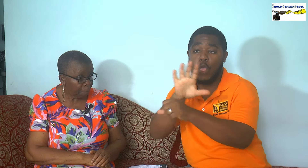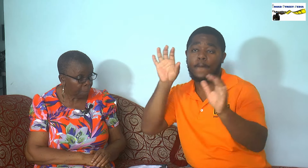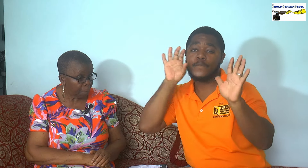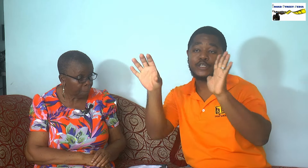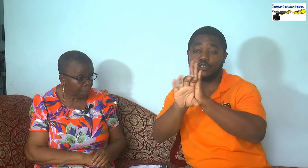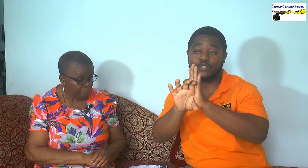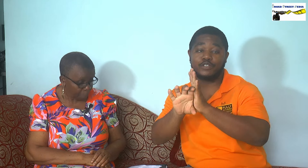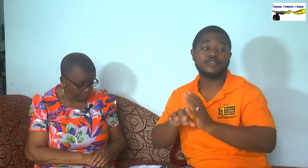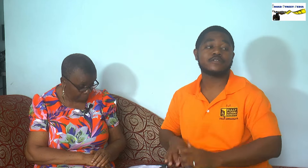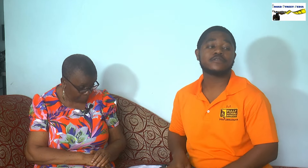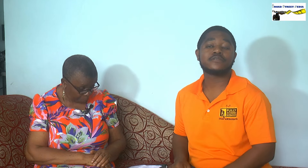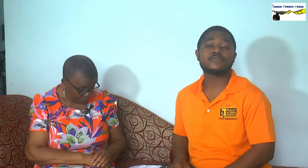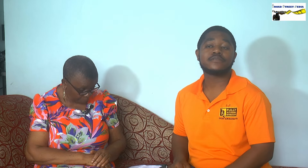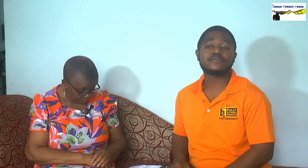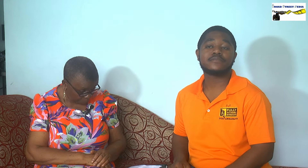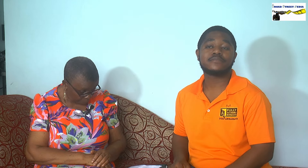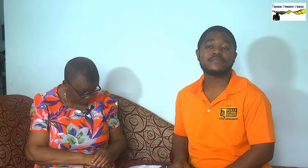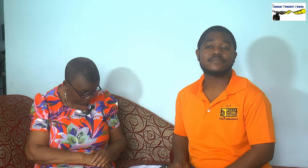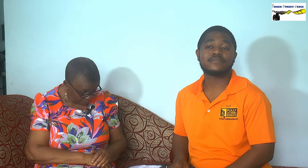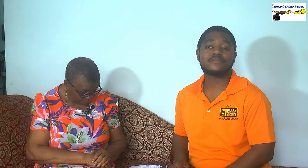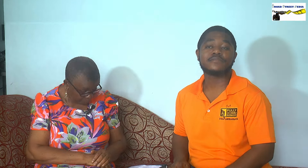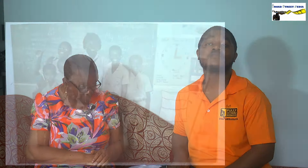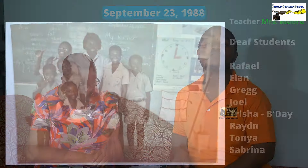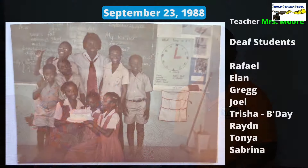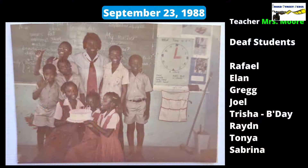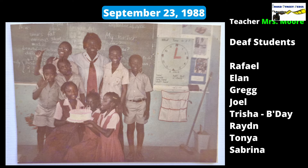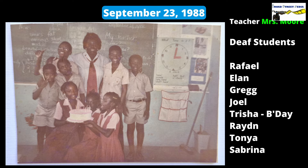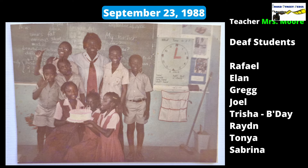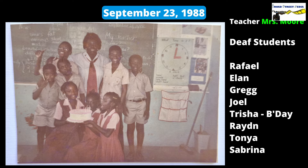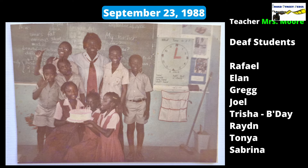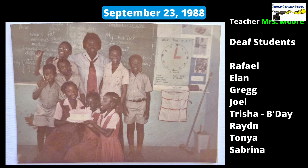So, notice the full picture here.